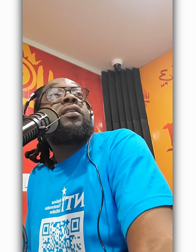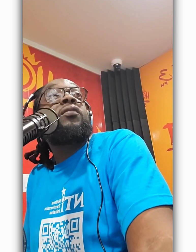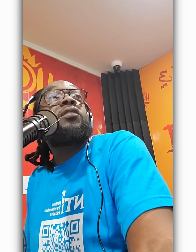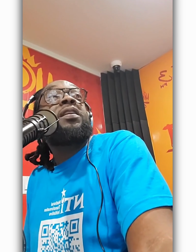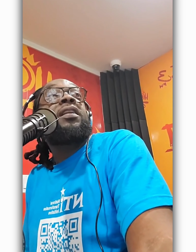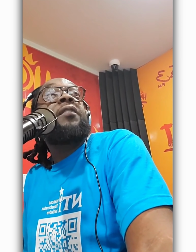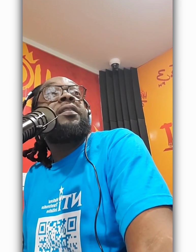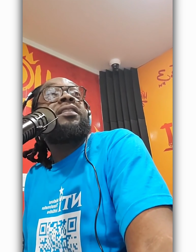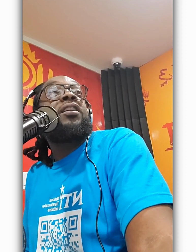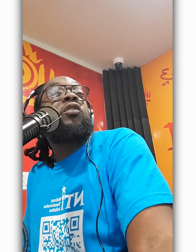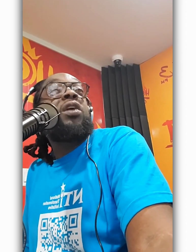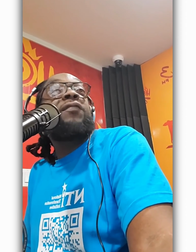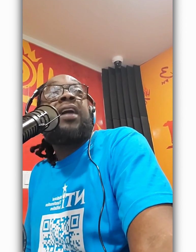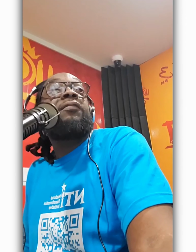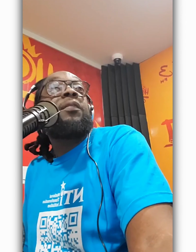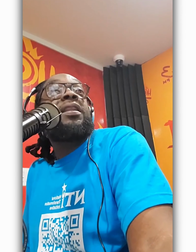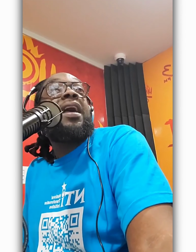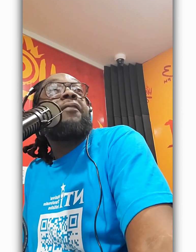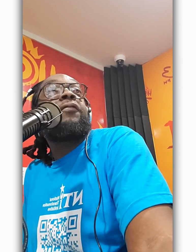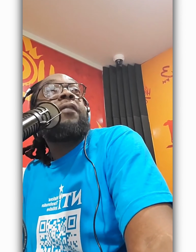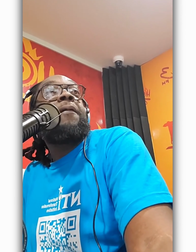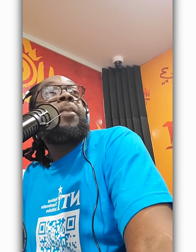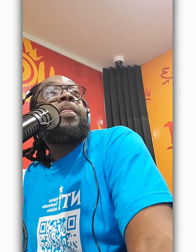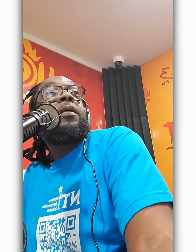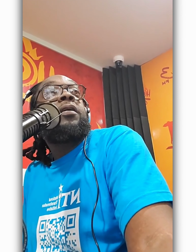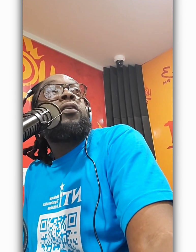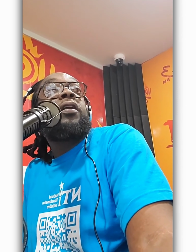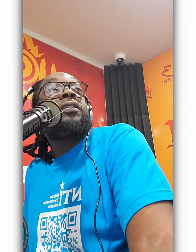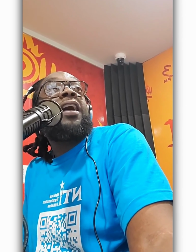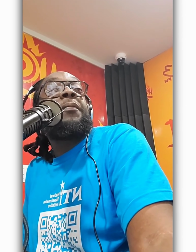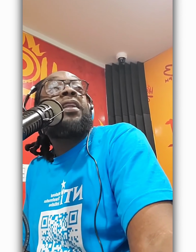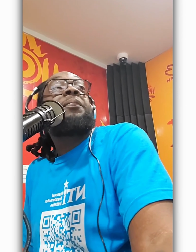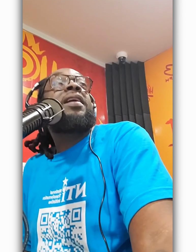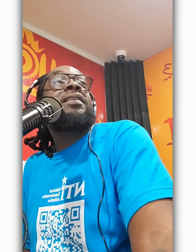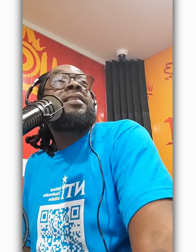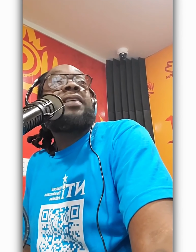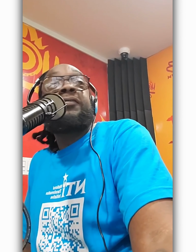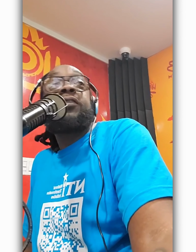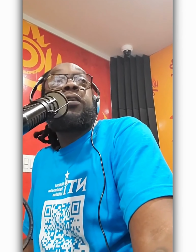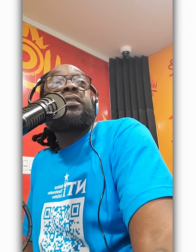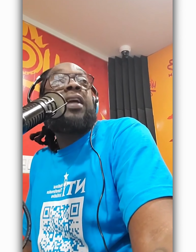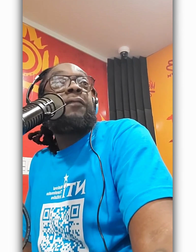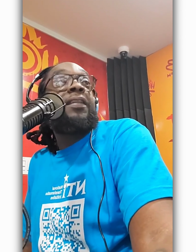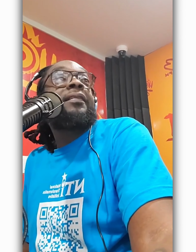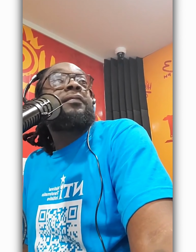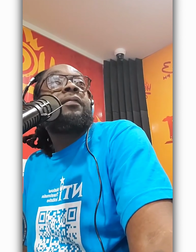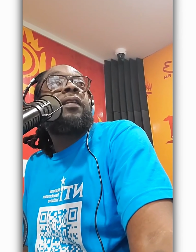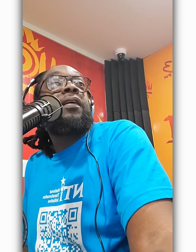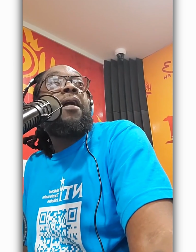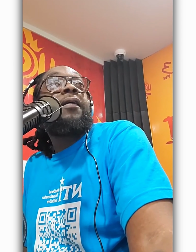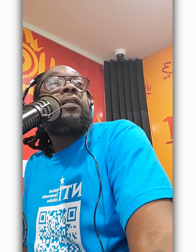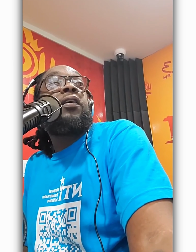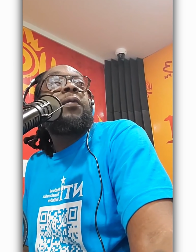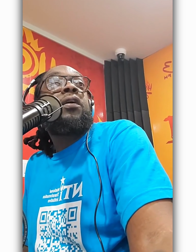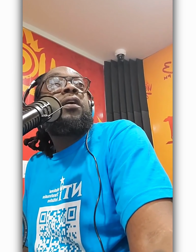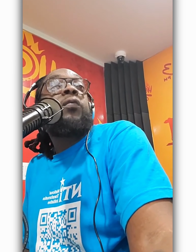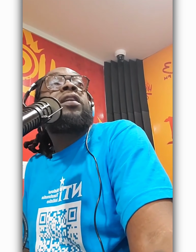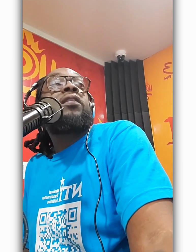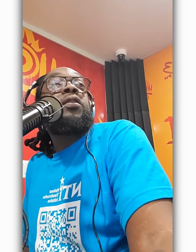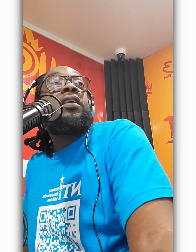don't speak the language, and they don't even have to be deaf. You understand? But the plus is if someone is deaf, then you got that skill. We can communicate